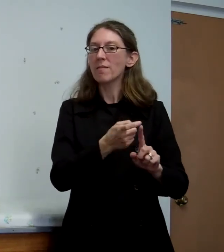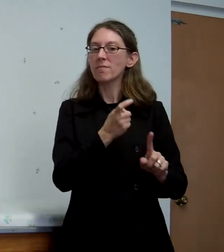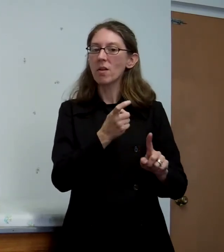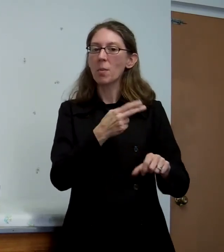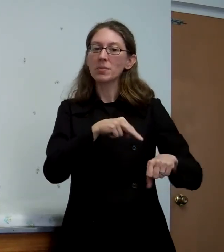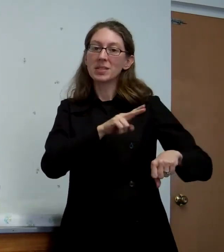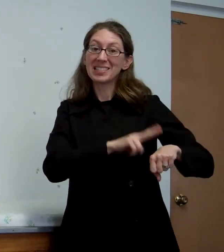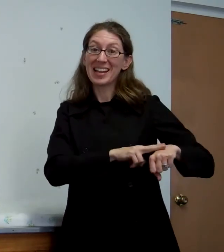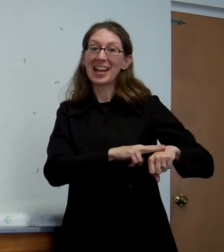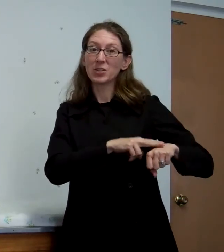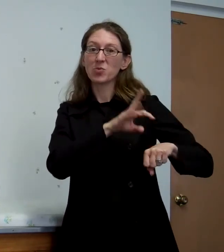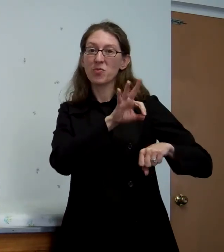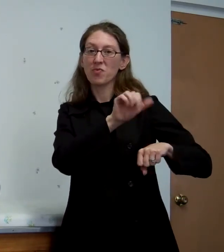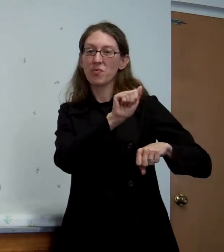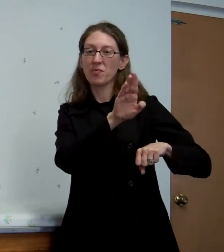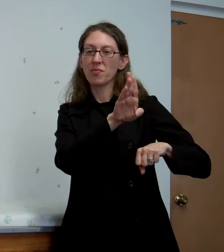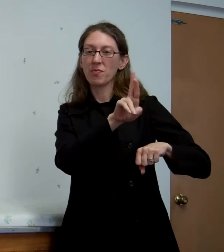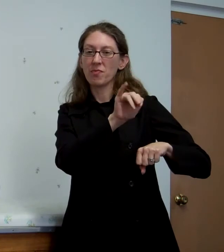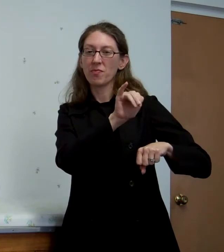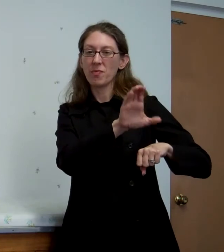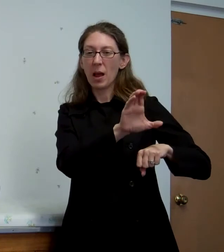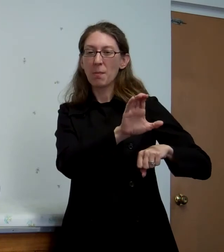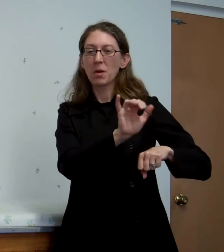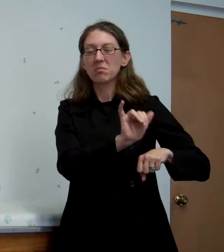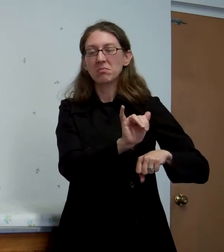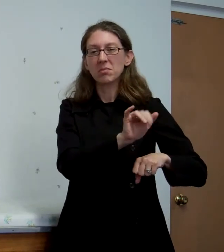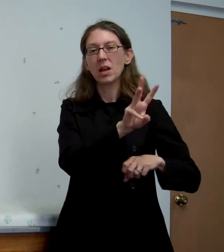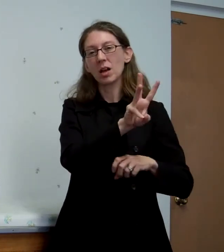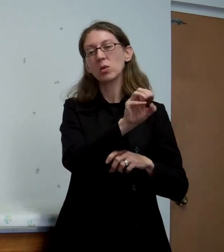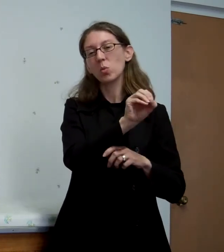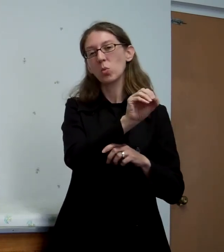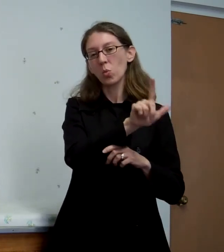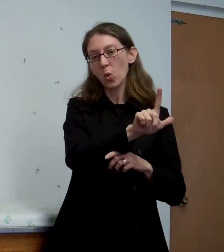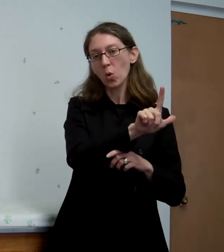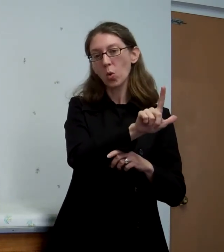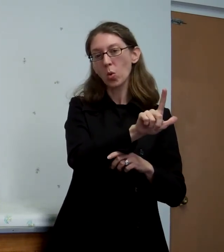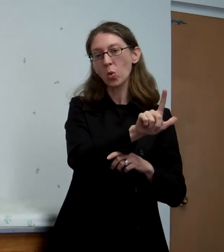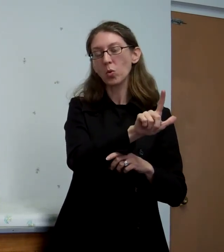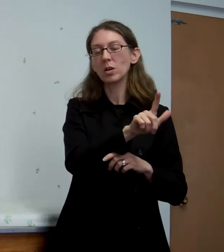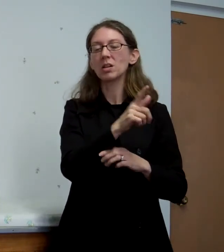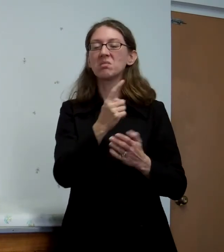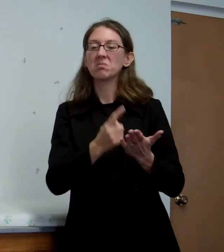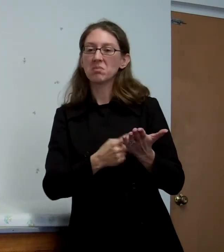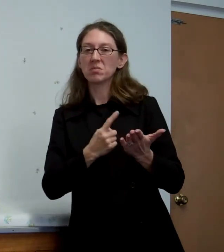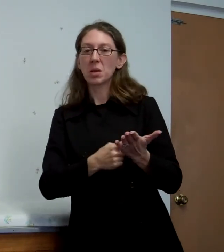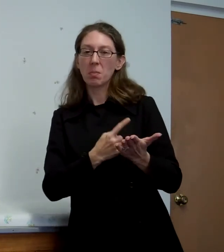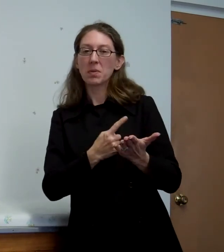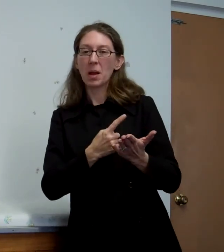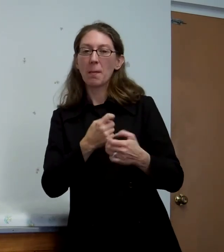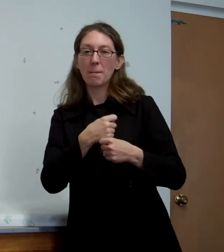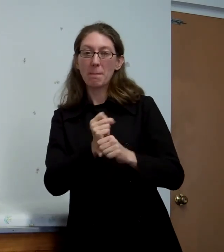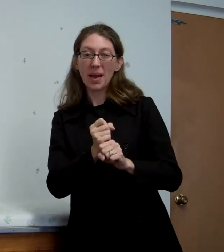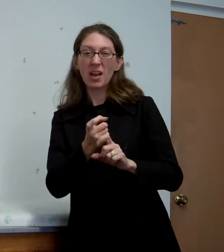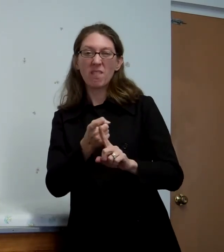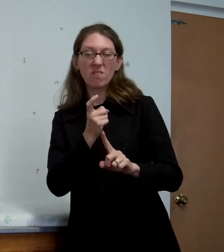wool or man-made fibers like fleece.